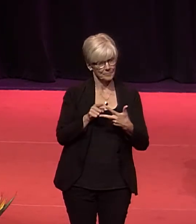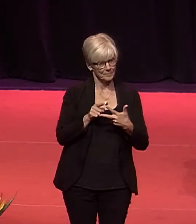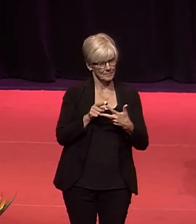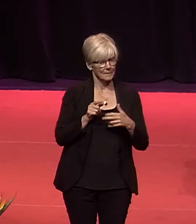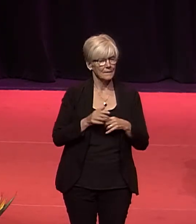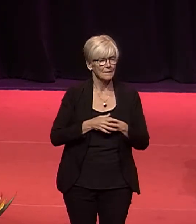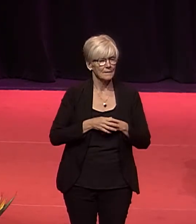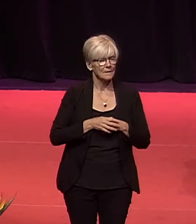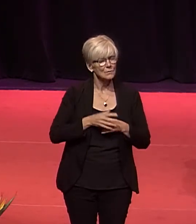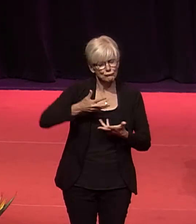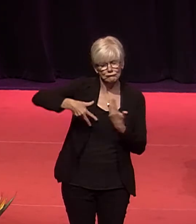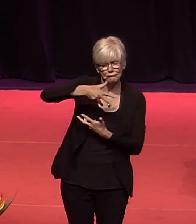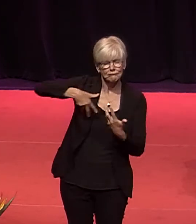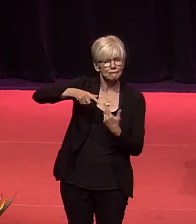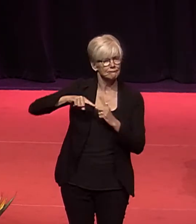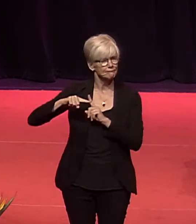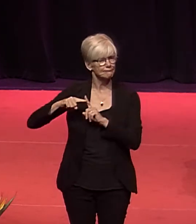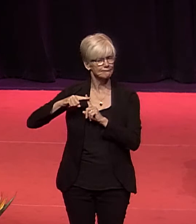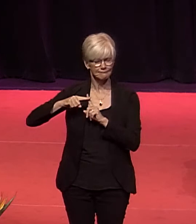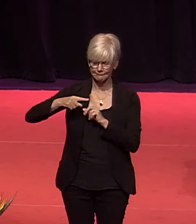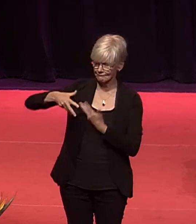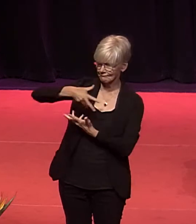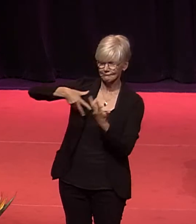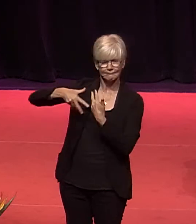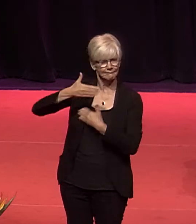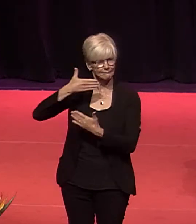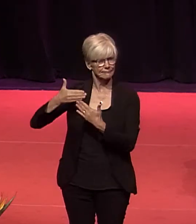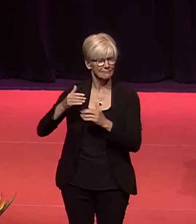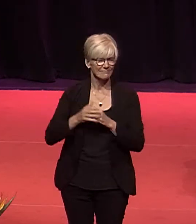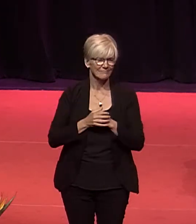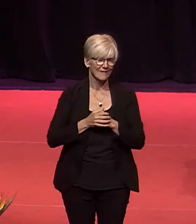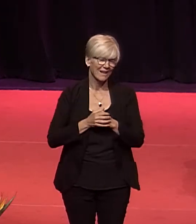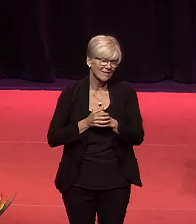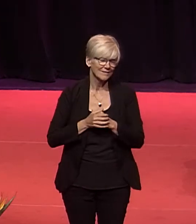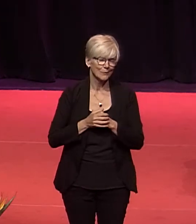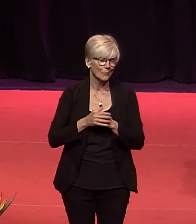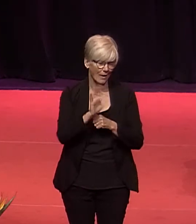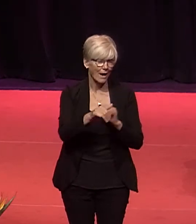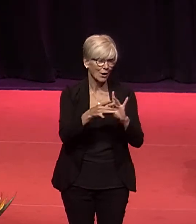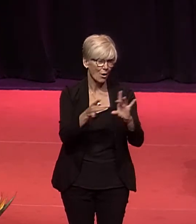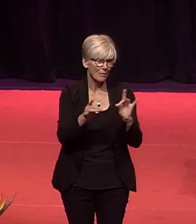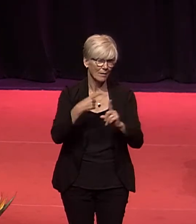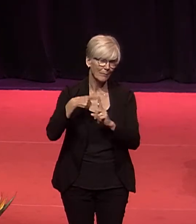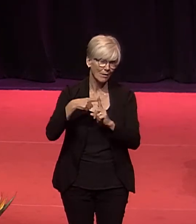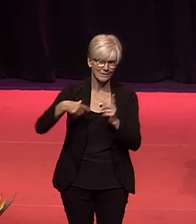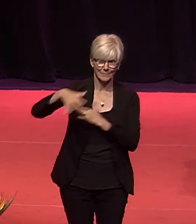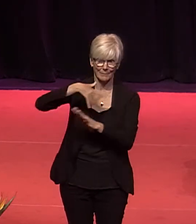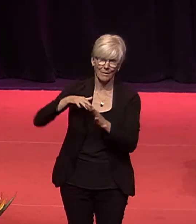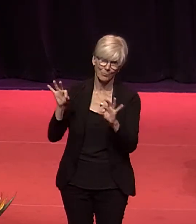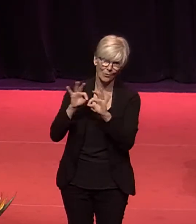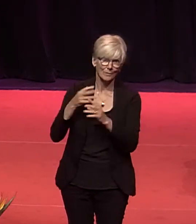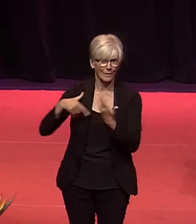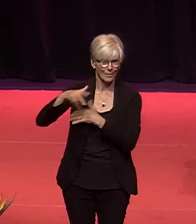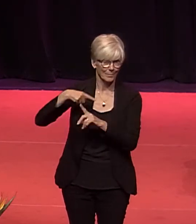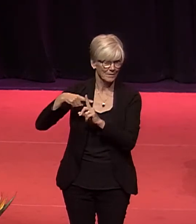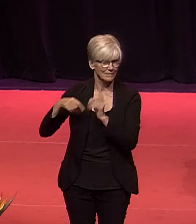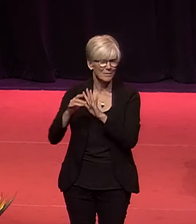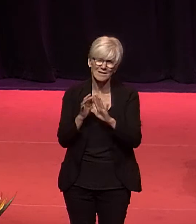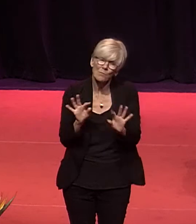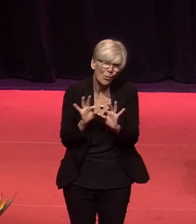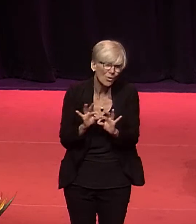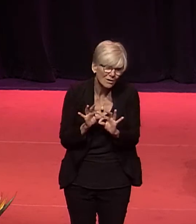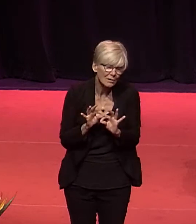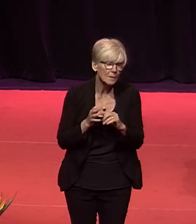yourself with good people. Okay, this might sound cliche, but it is so very important. For you to become your